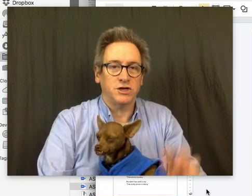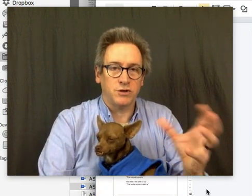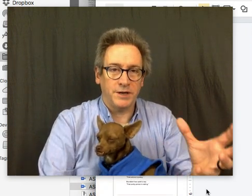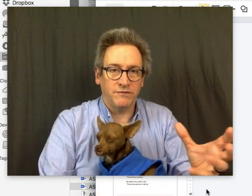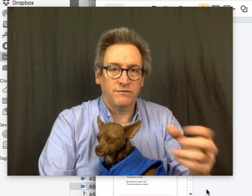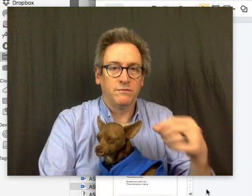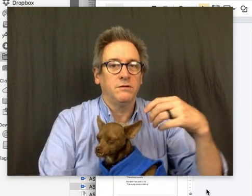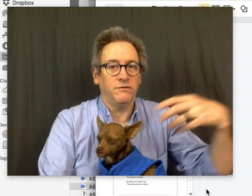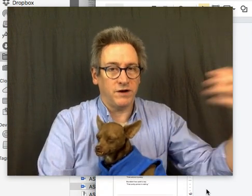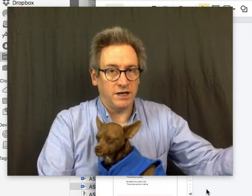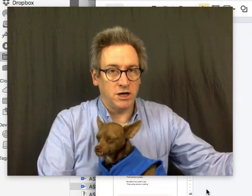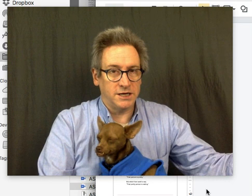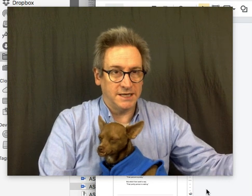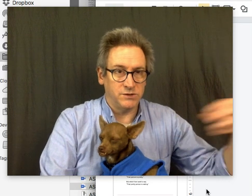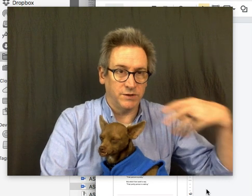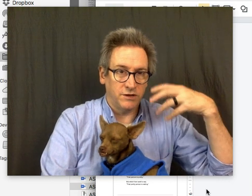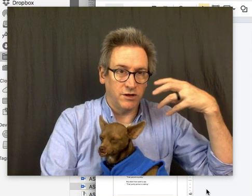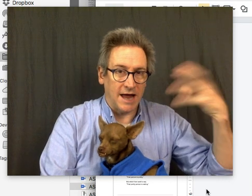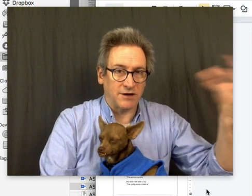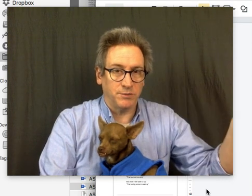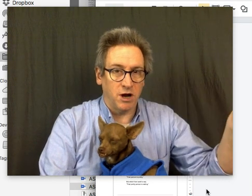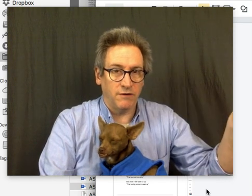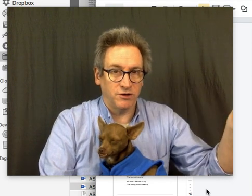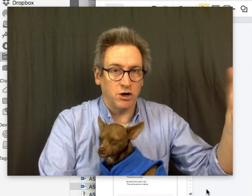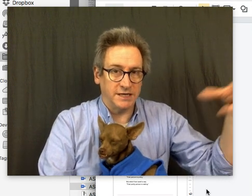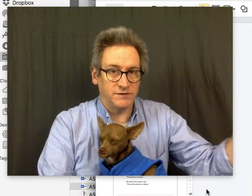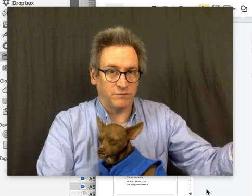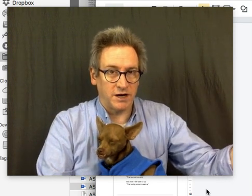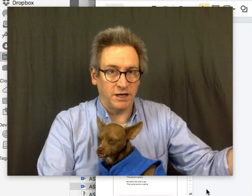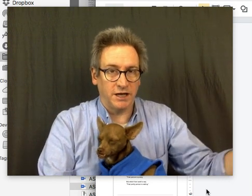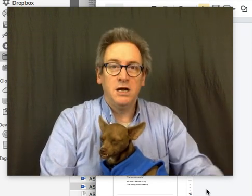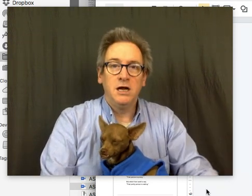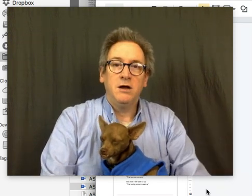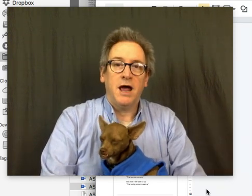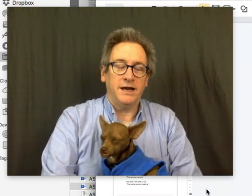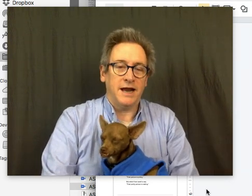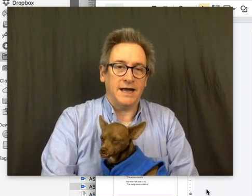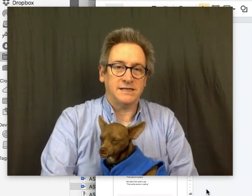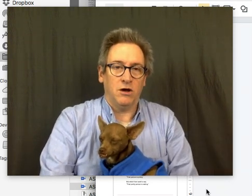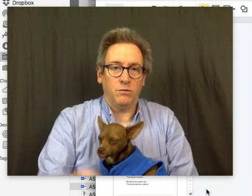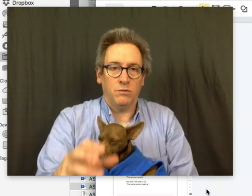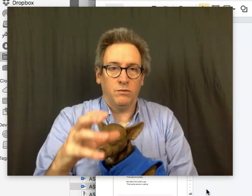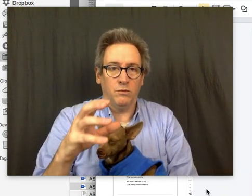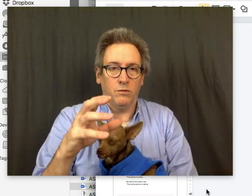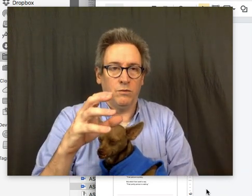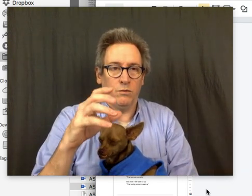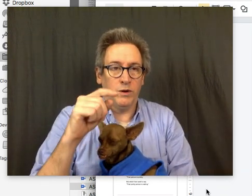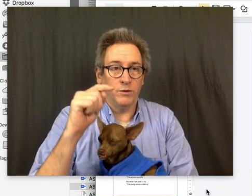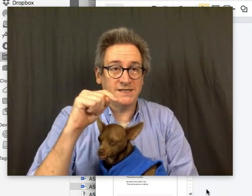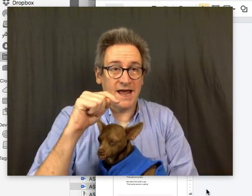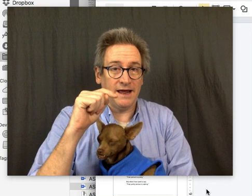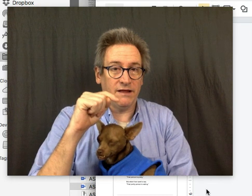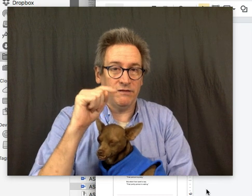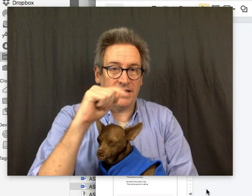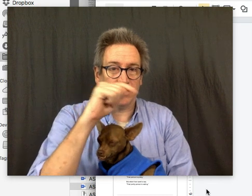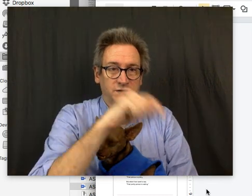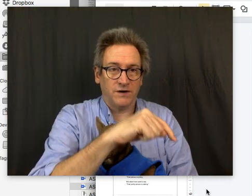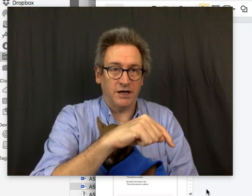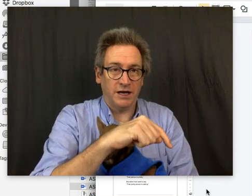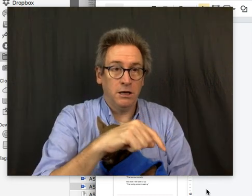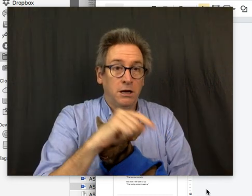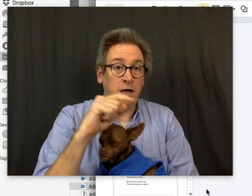There's attributive, the friendly dog is eating, the attribute of the dog is friendly. And in ASL, we would say that